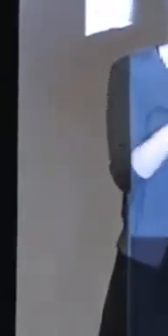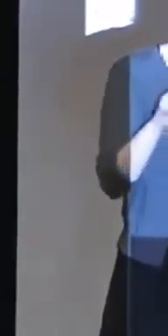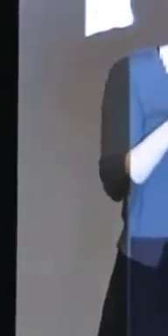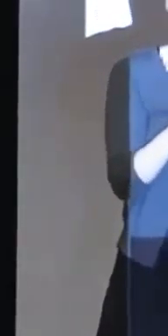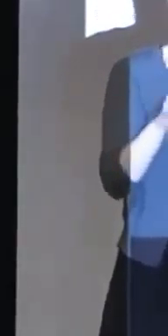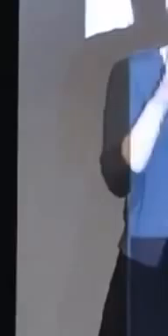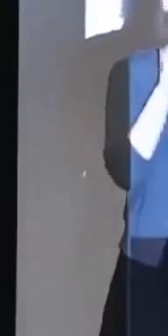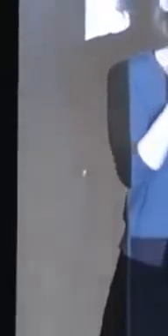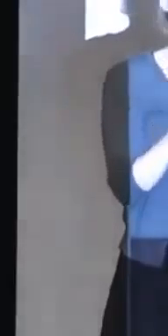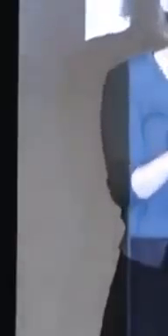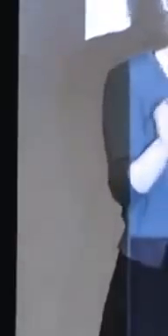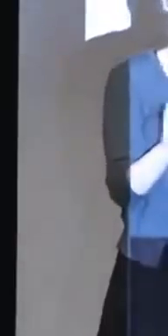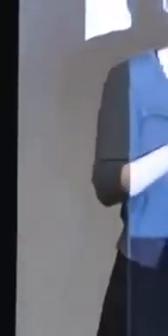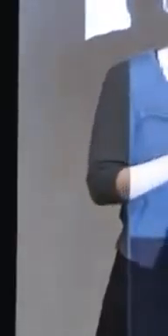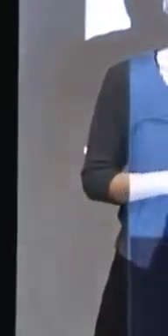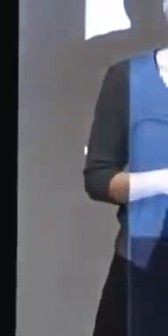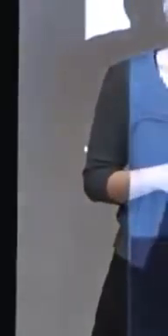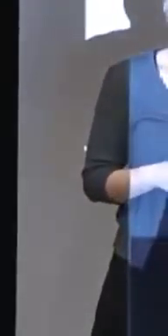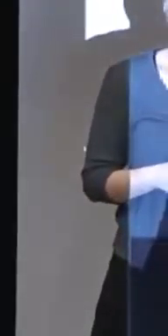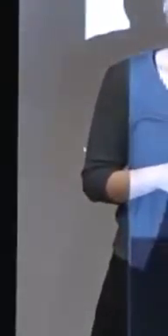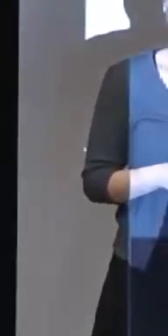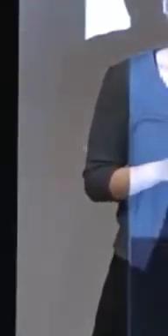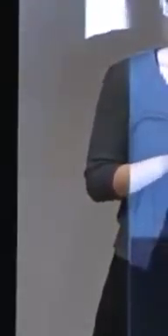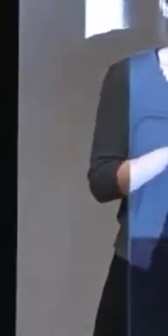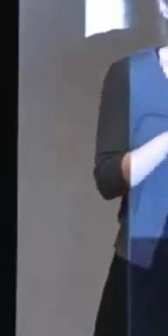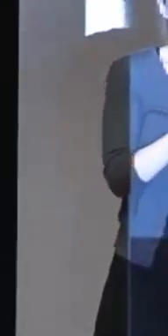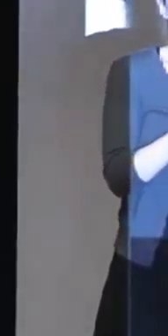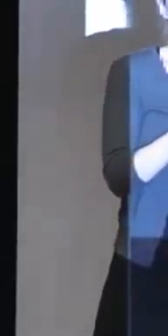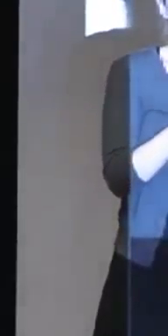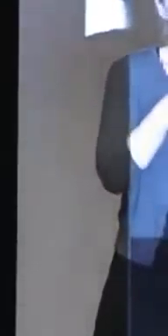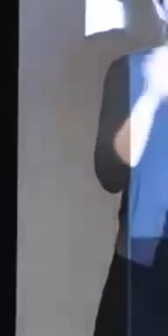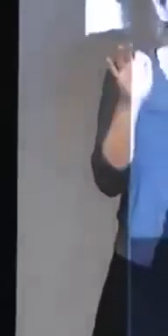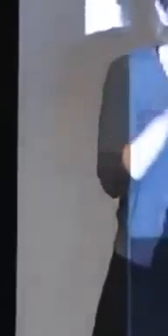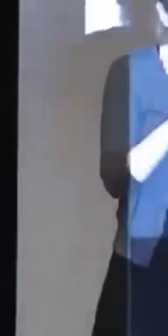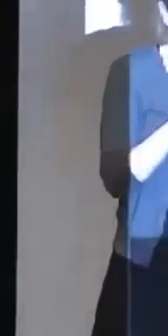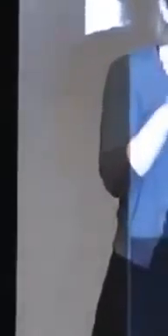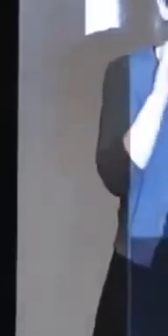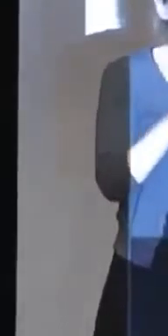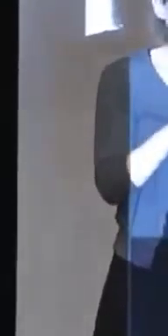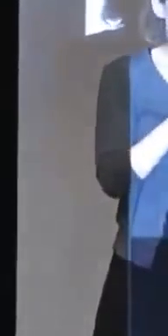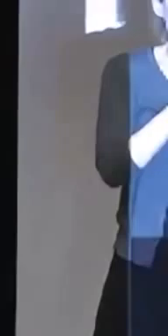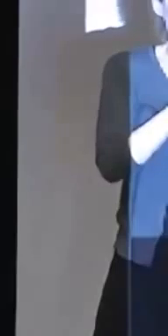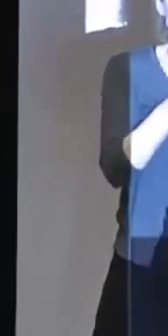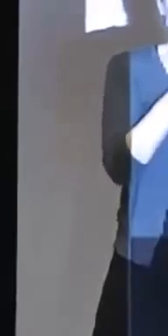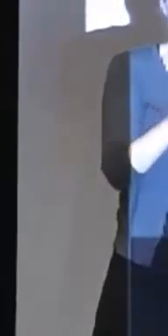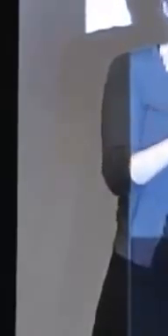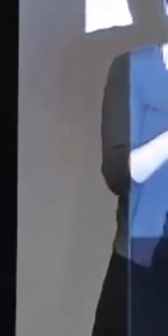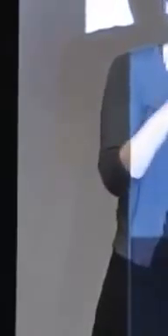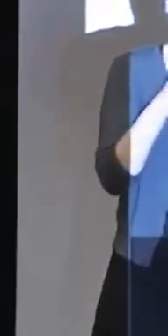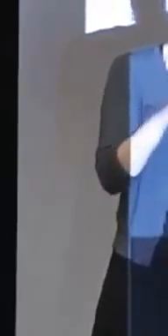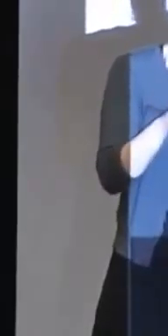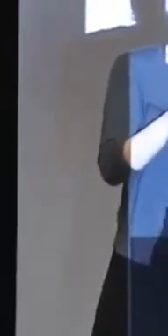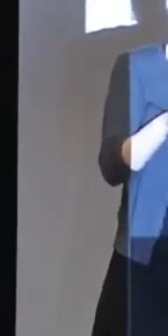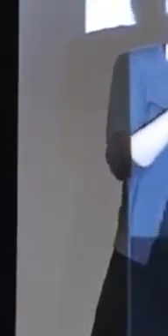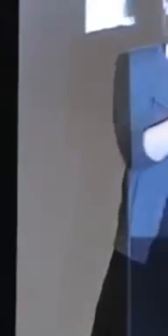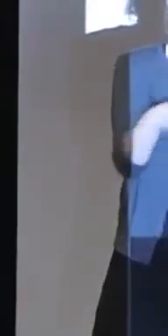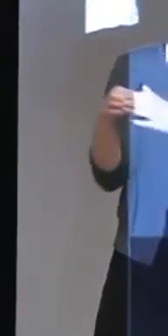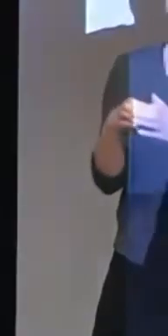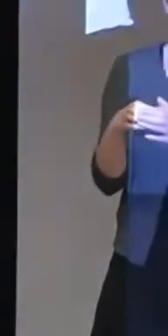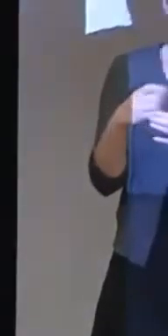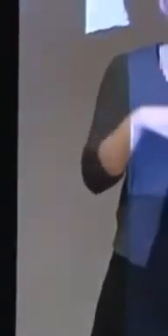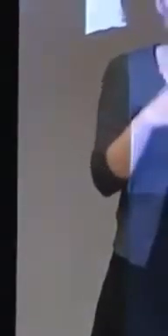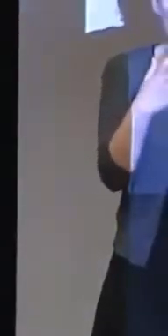live as well. In addition, what's very important to note in the newsroom is in your sessions, we're asking you to come